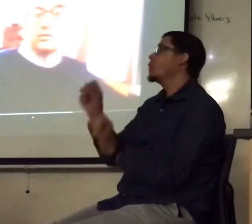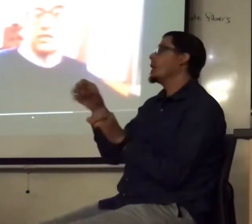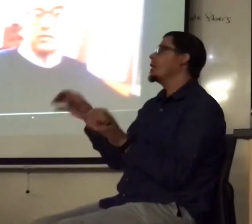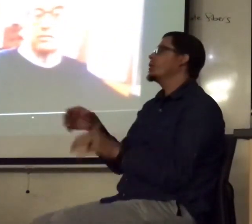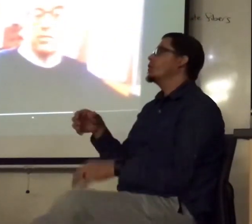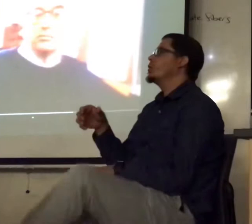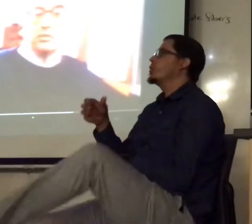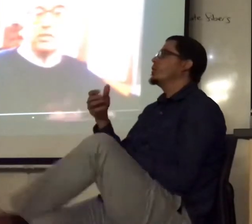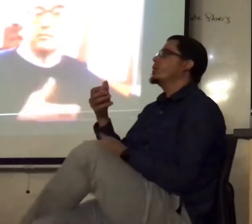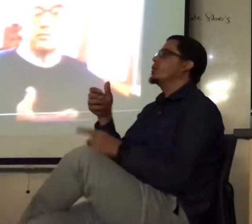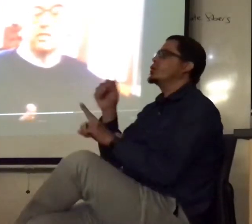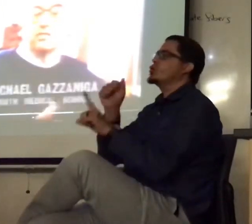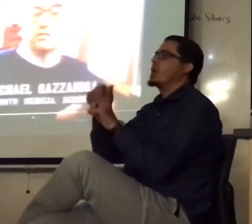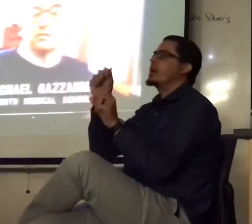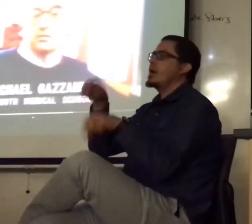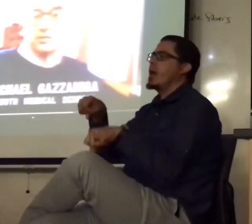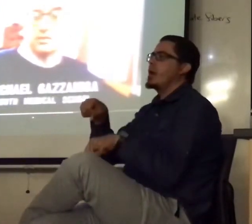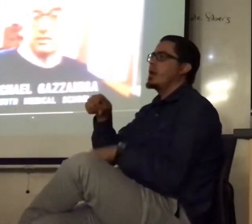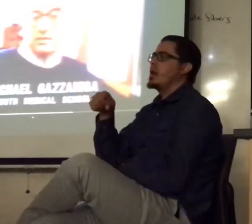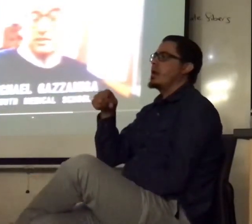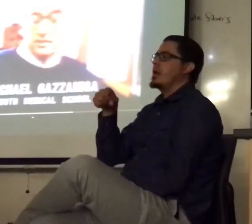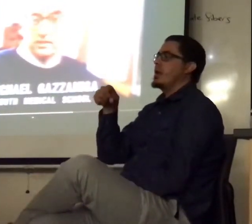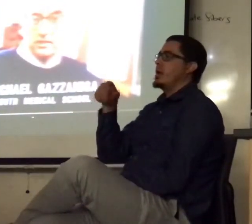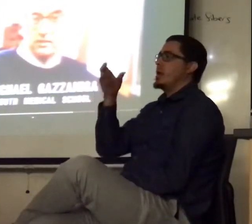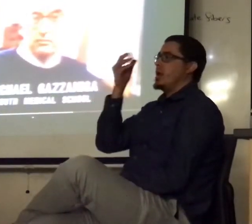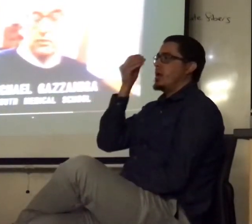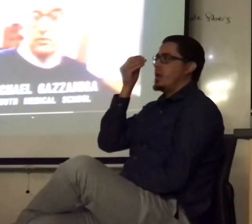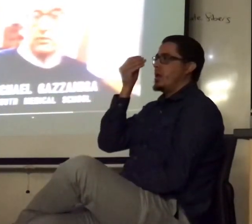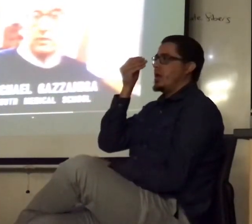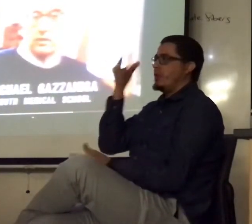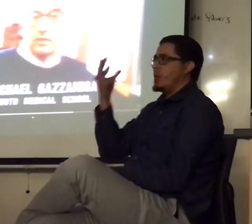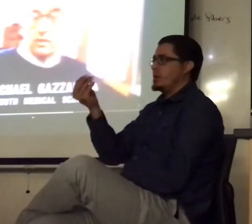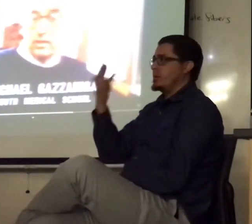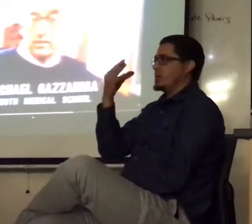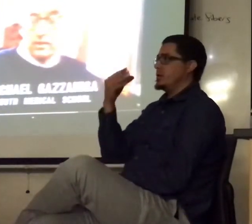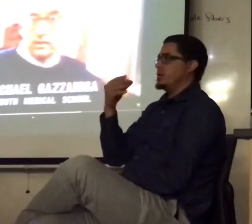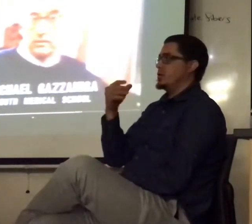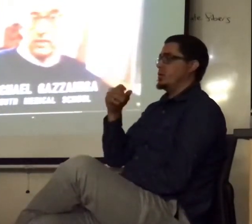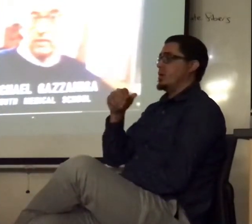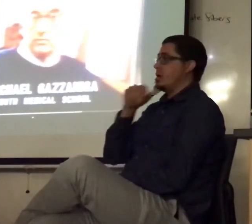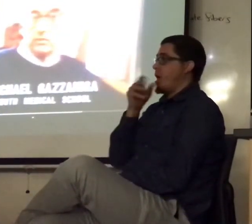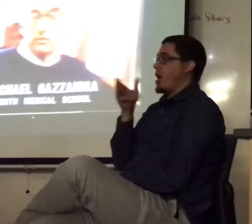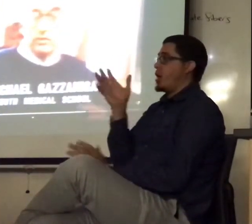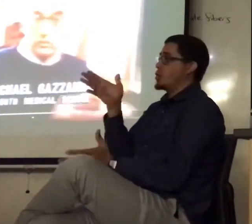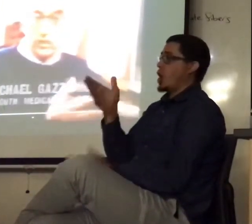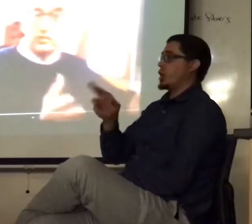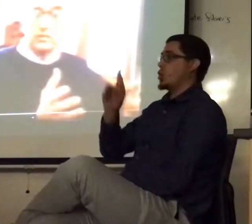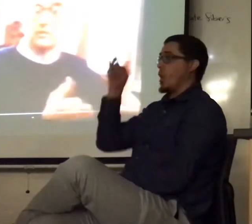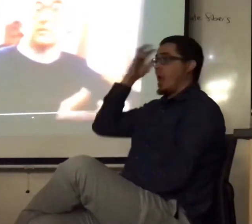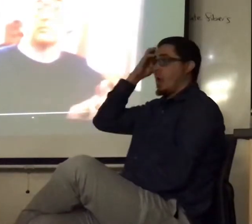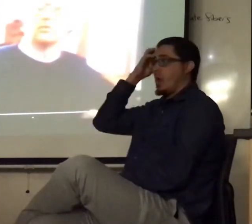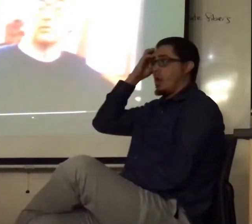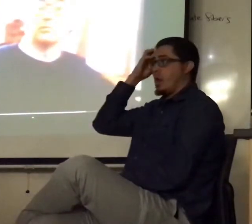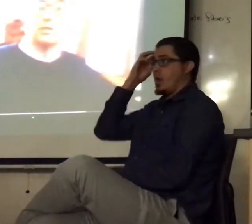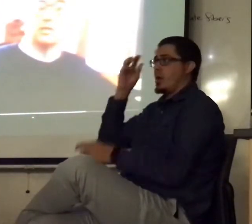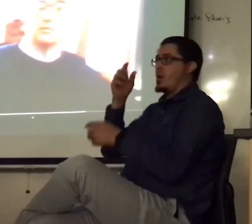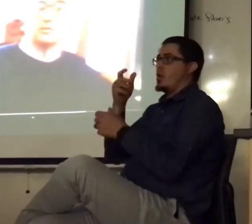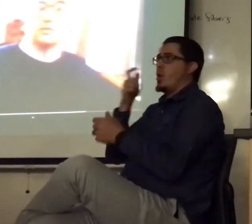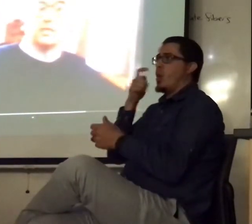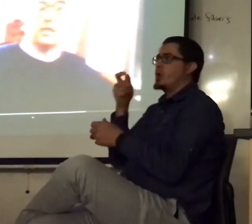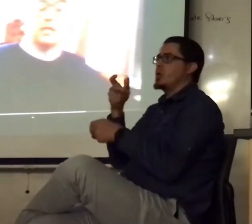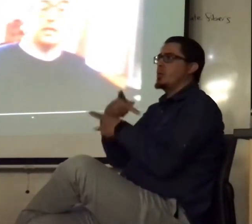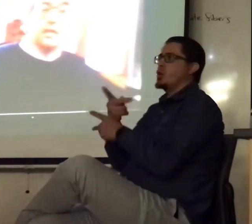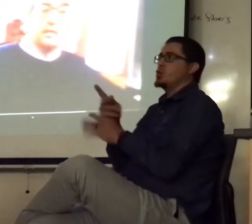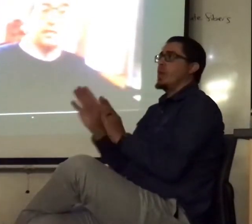is play tricks by putting information into his disconnected, mute, non-talking right hemisphere and watch it produce